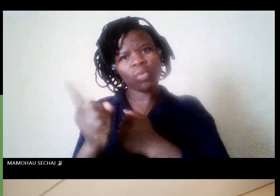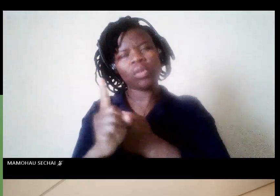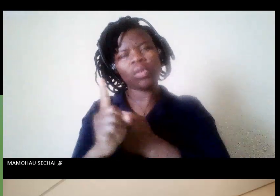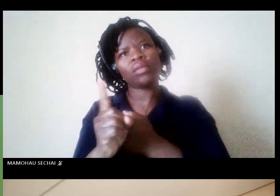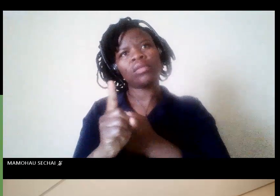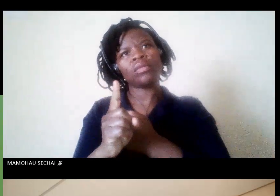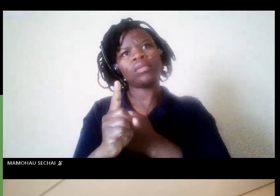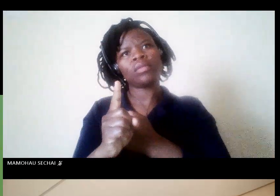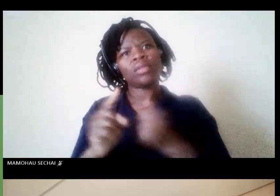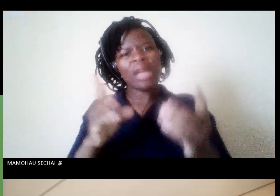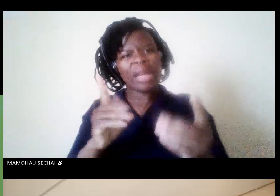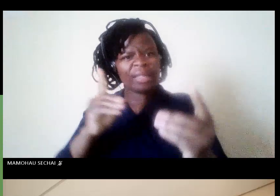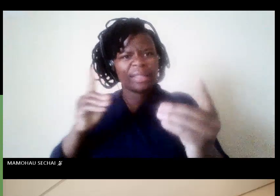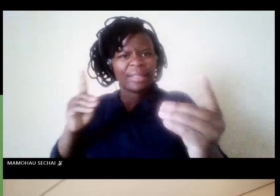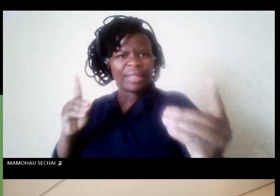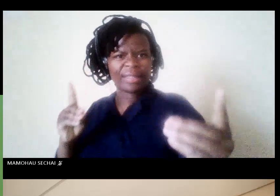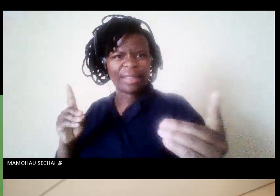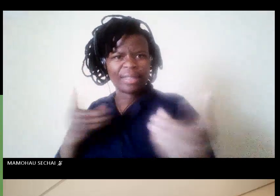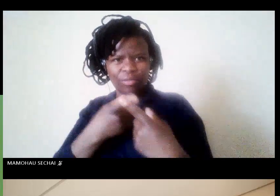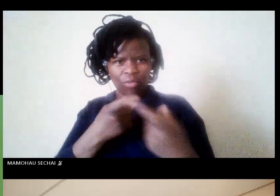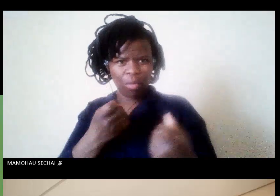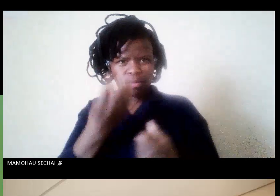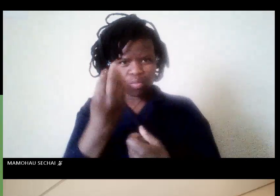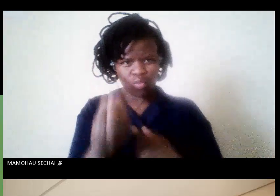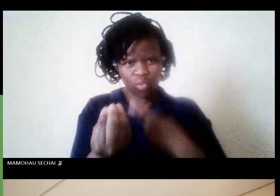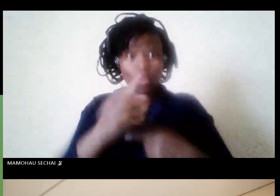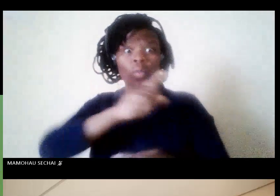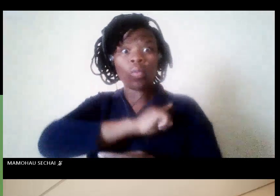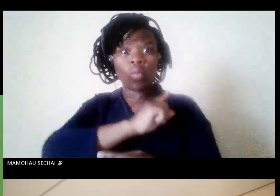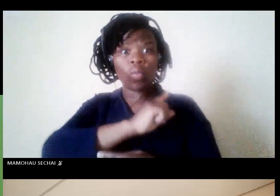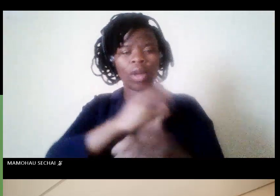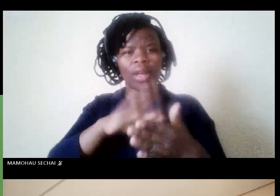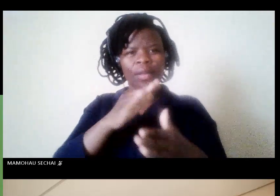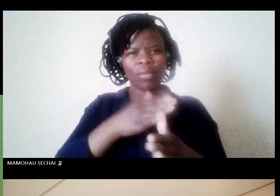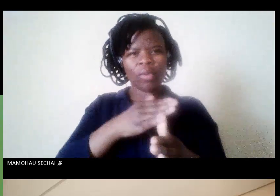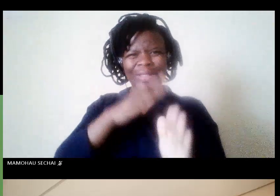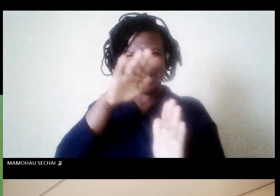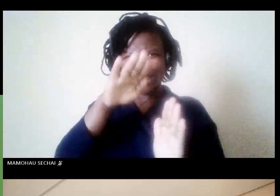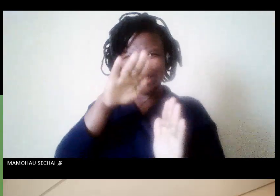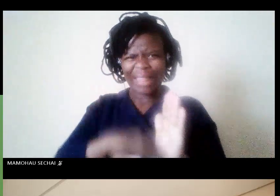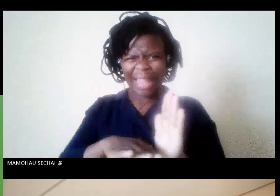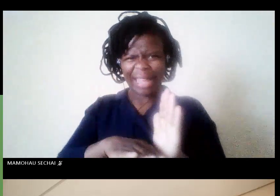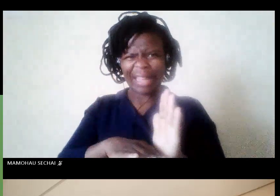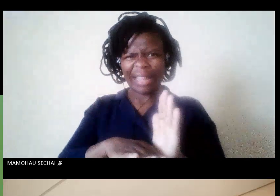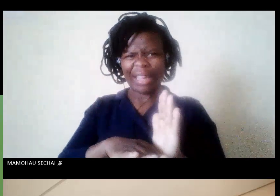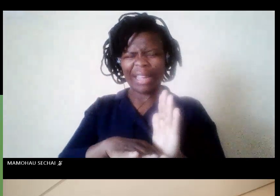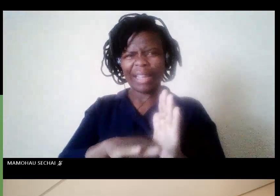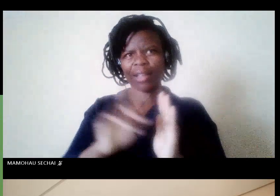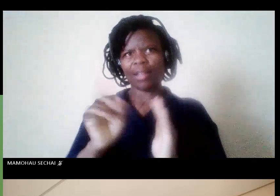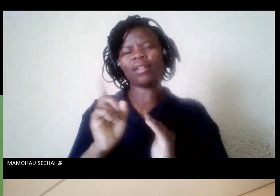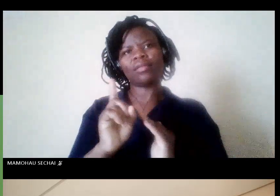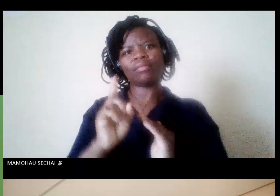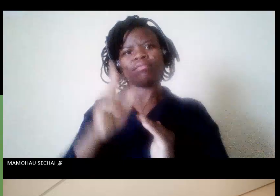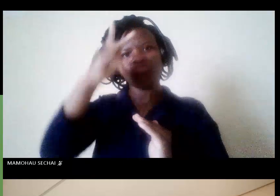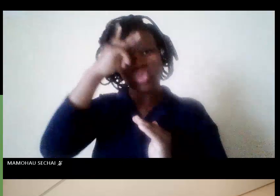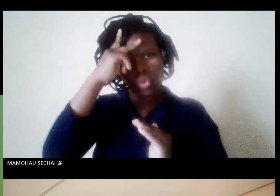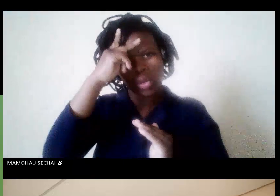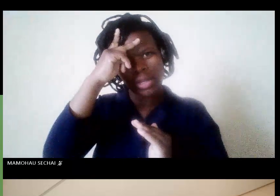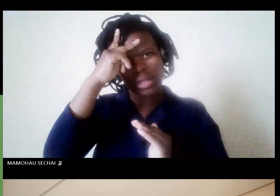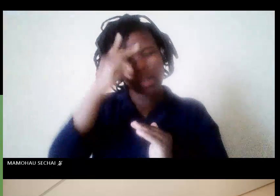distancing themselves from the child because of lack of knowledge or lack of proper way